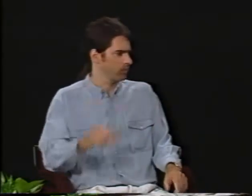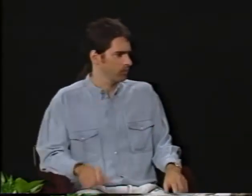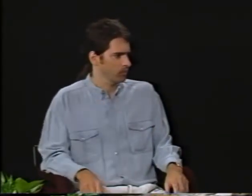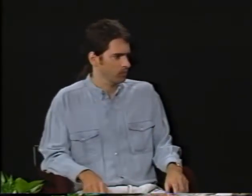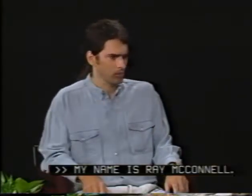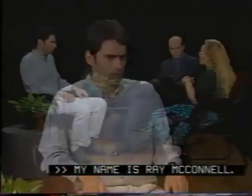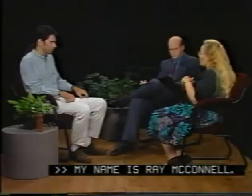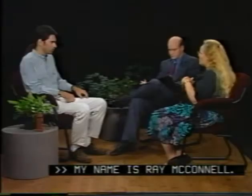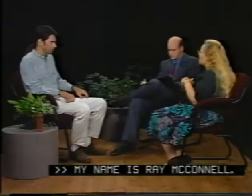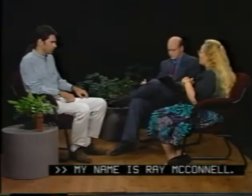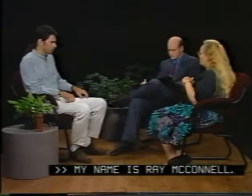My name is Ray McConnell.